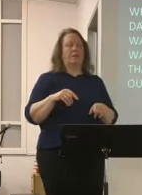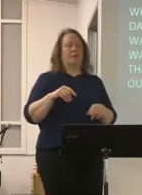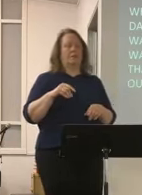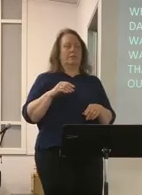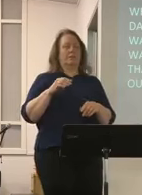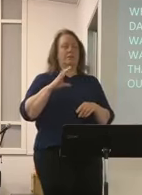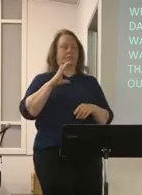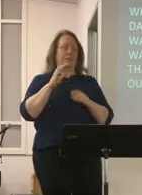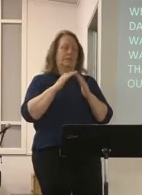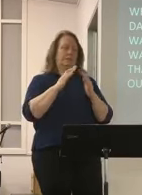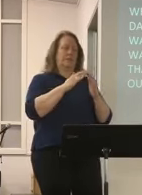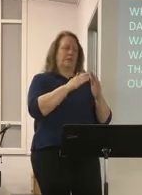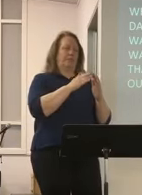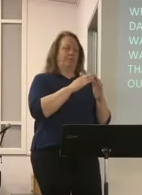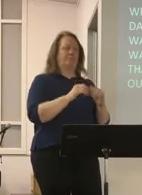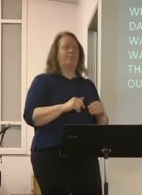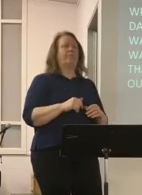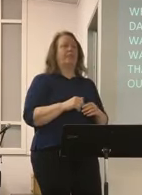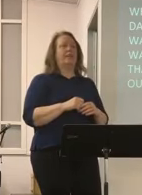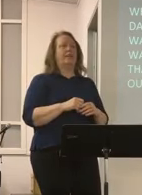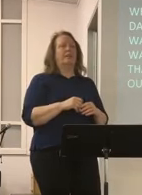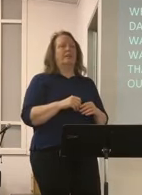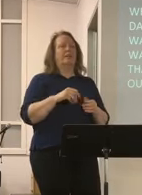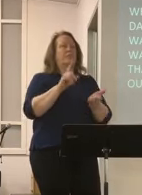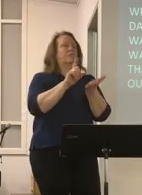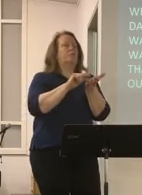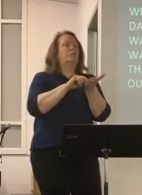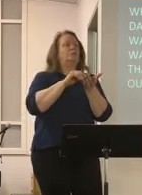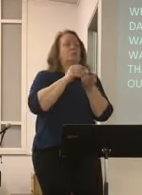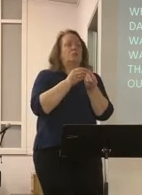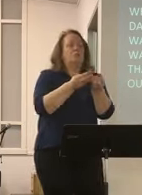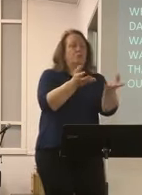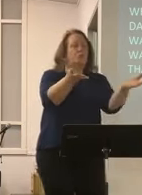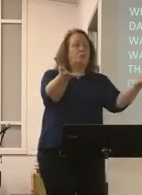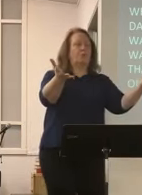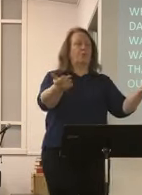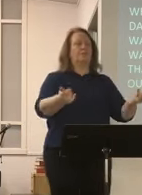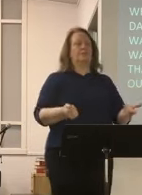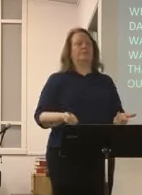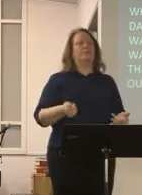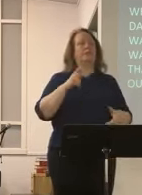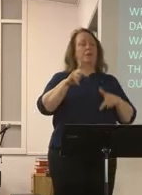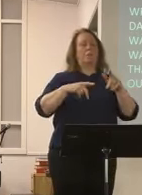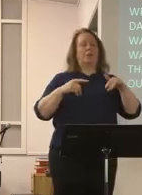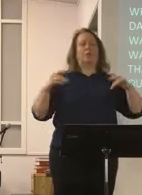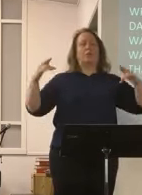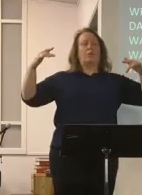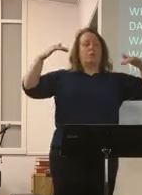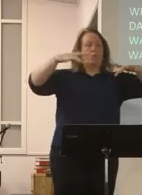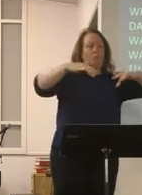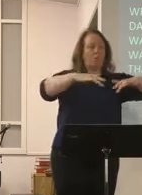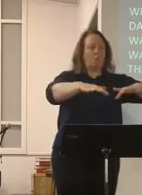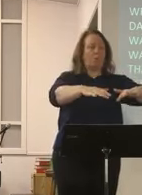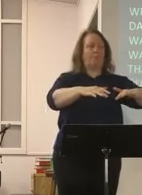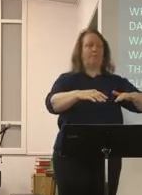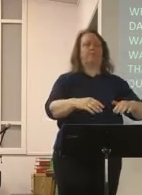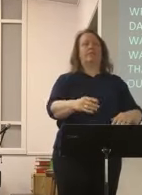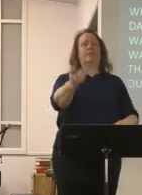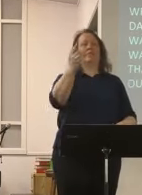in Capernaum. And so this news is spreading everywhere. And so people are coming to see